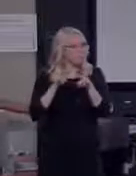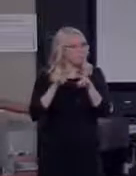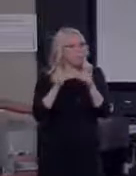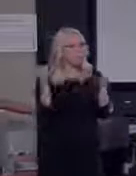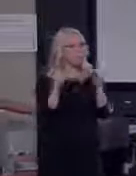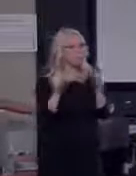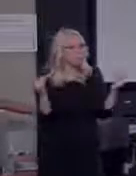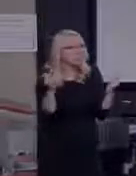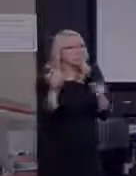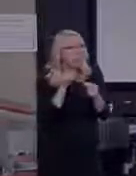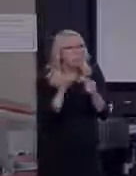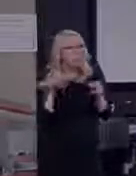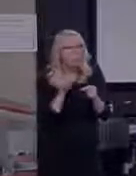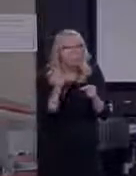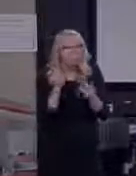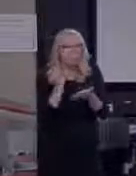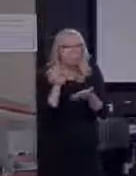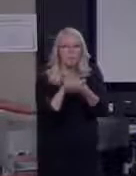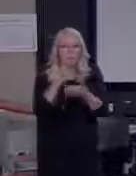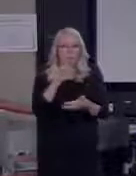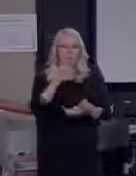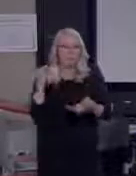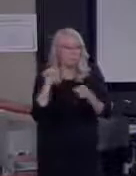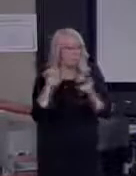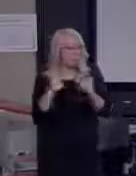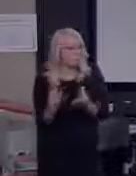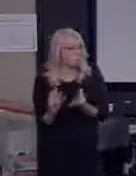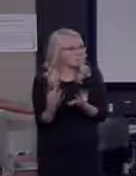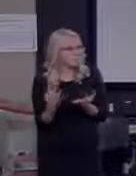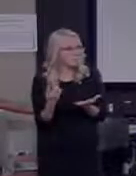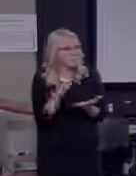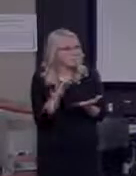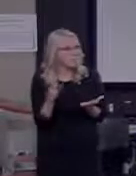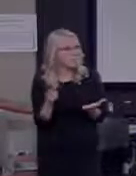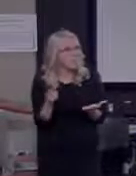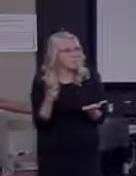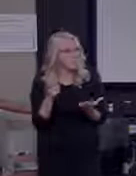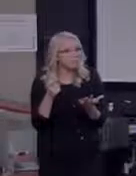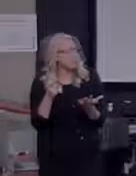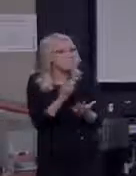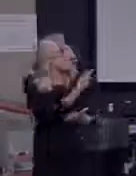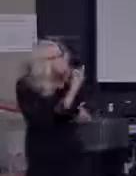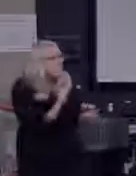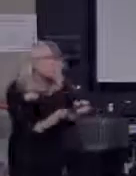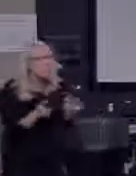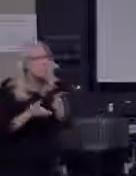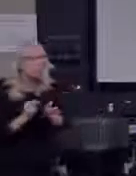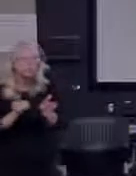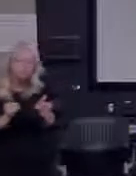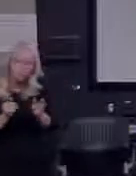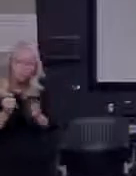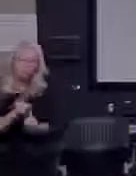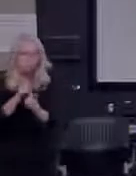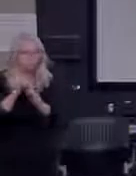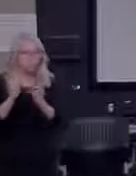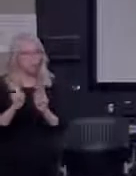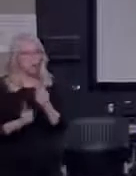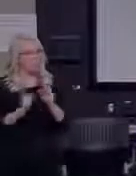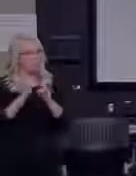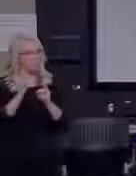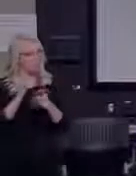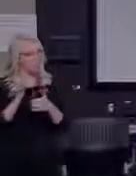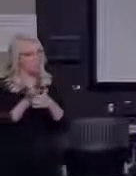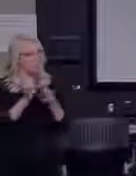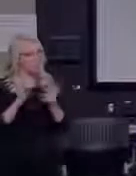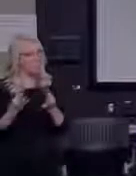middle-class families. So there really are simple ways to spur conversation between